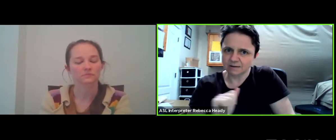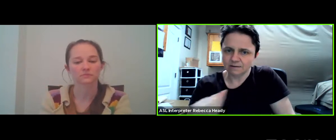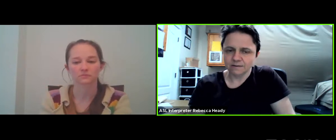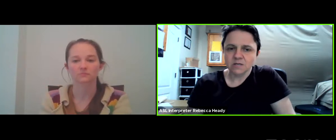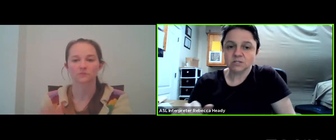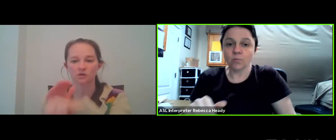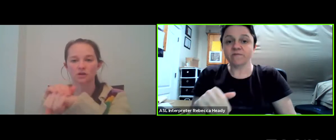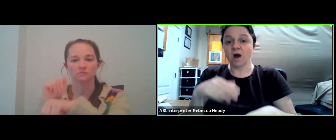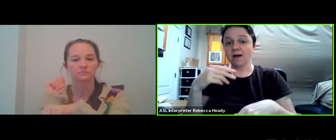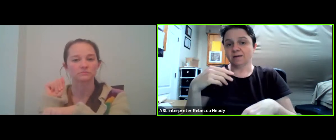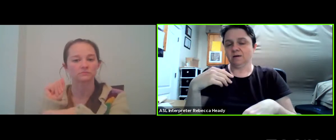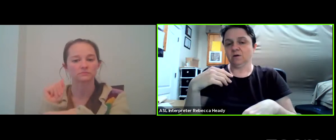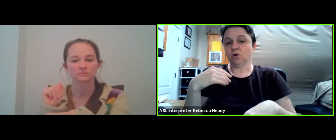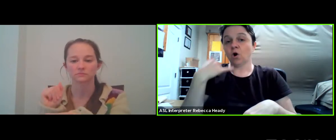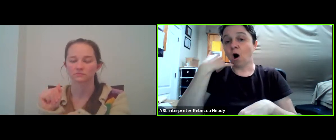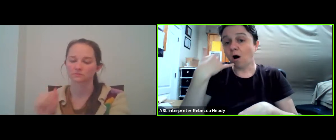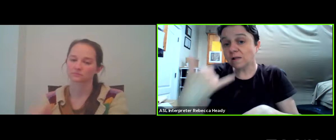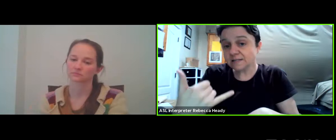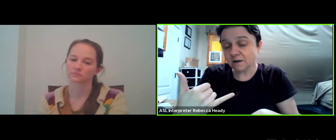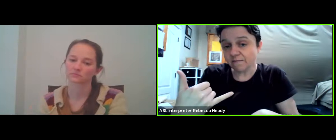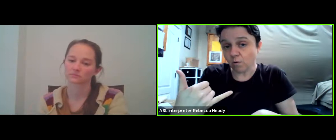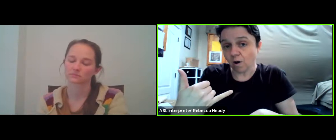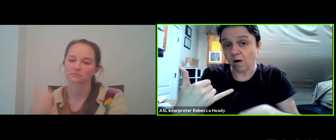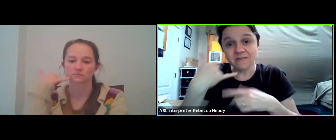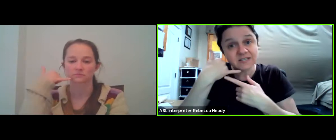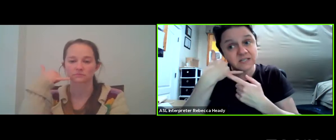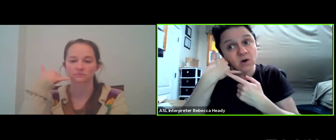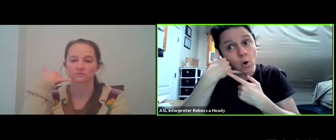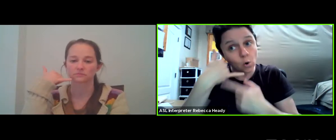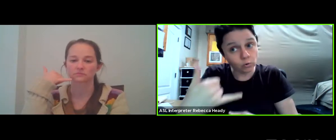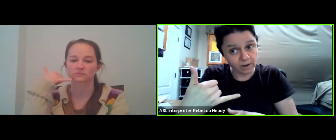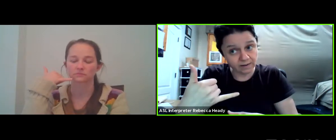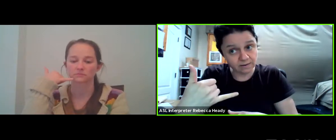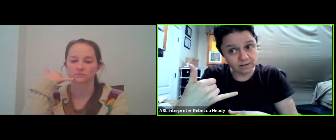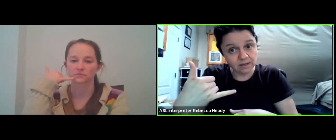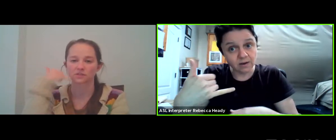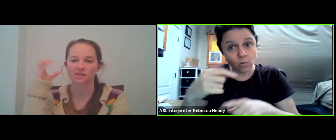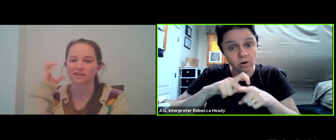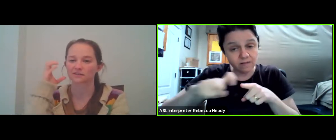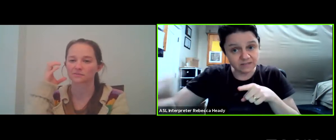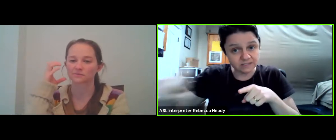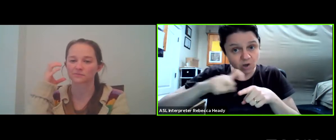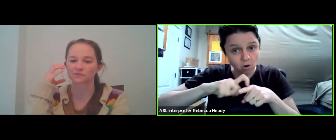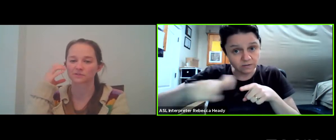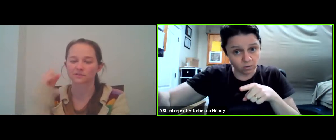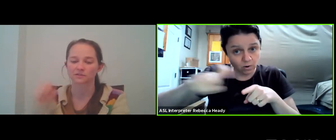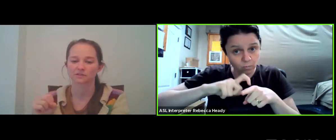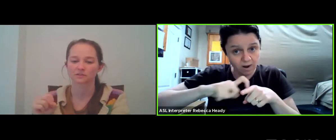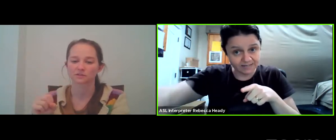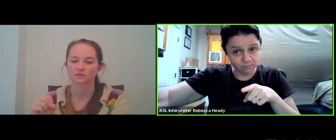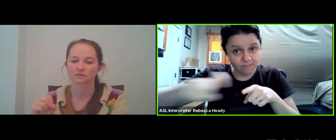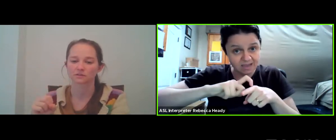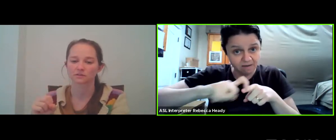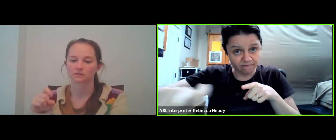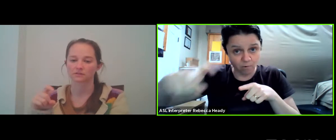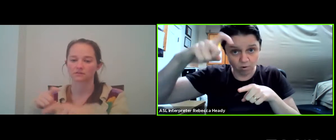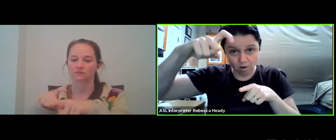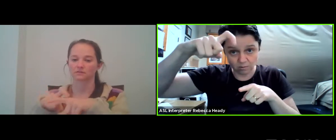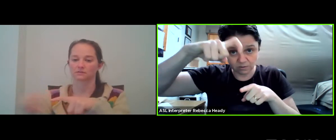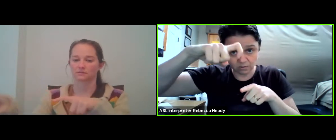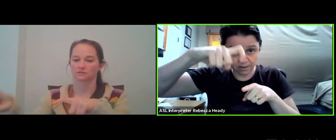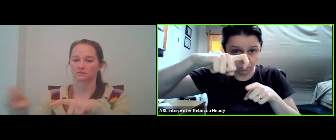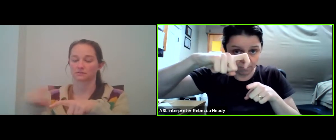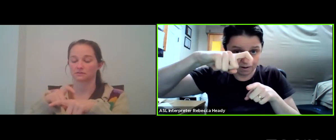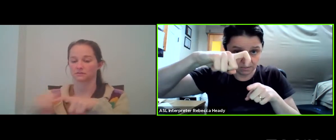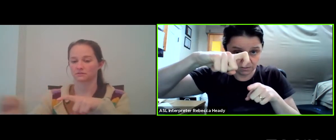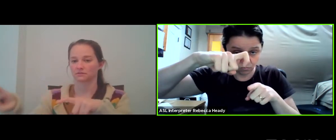That's that sign. So but call isn't a phone call, and this is the old one. Yeah. This is also a way to make a phone